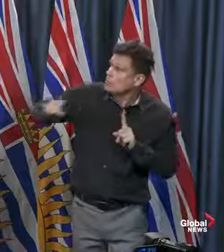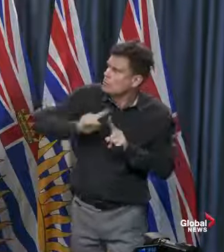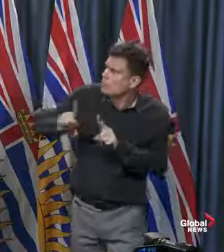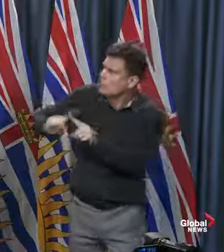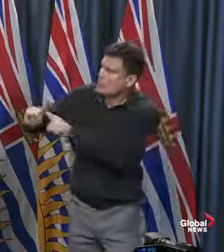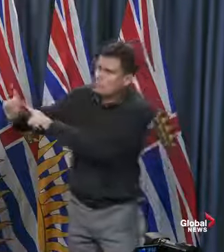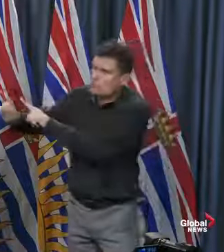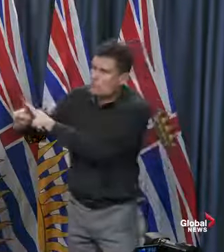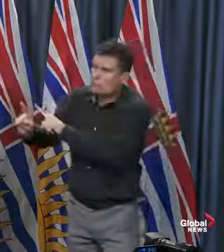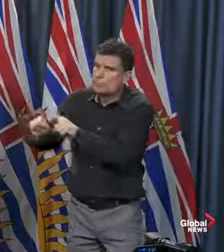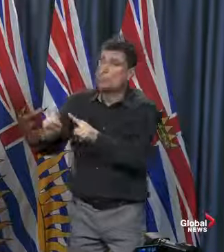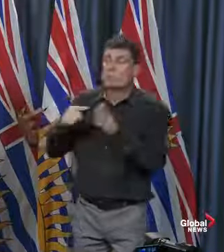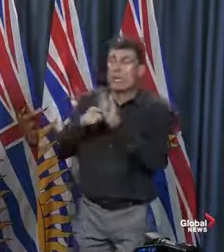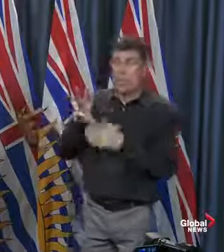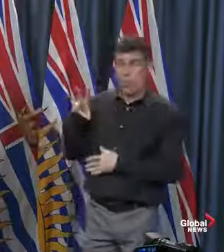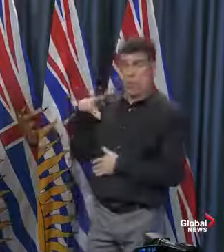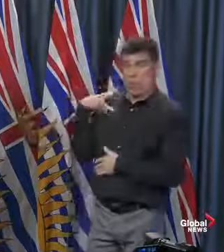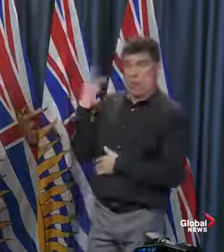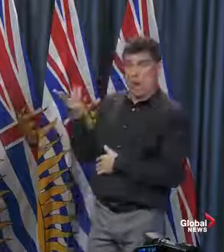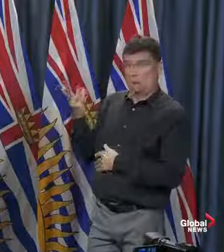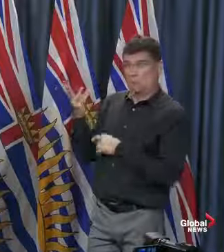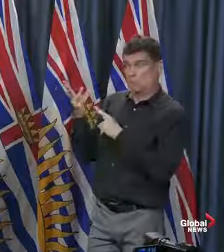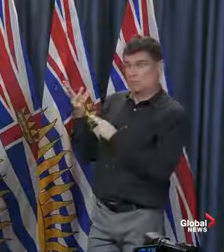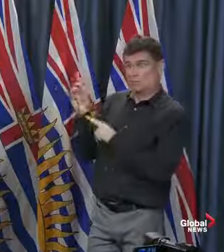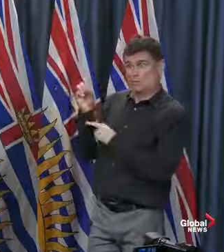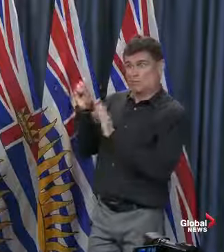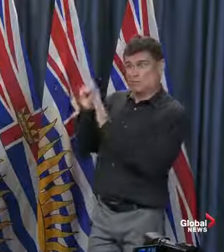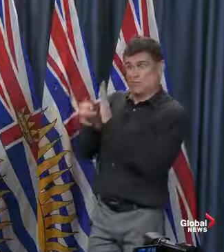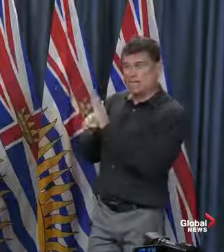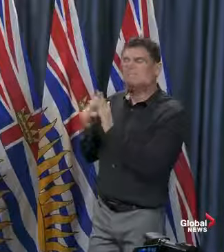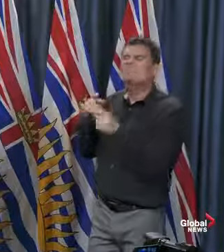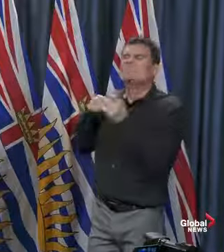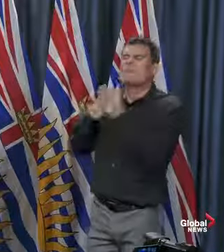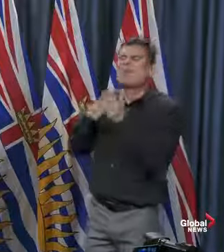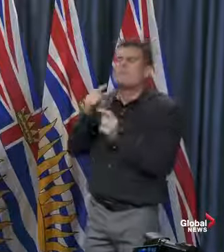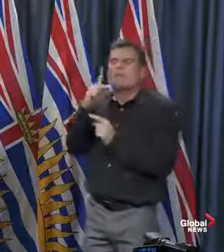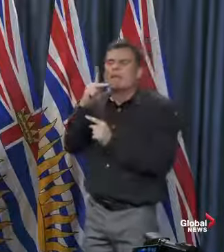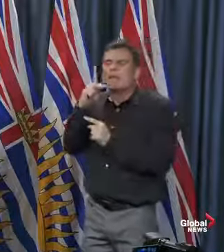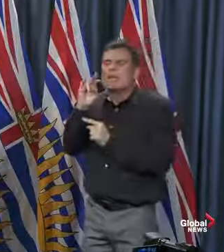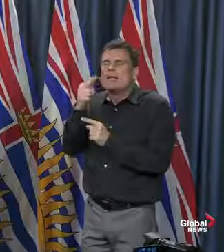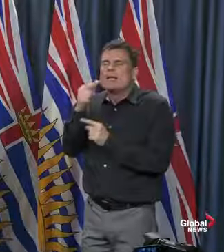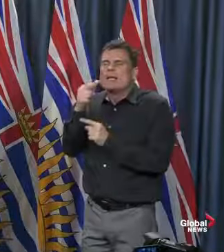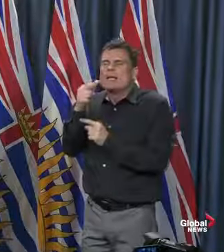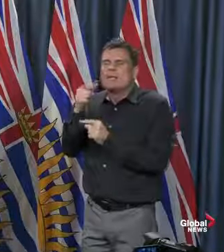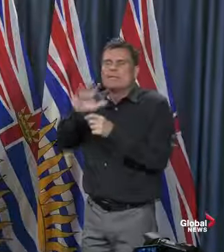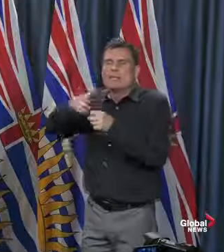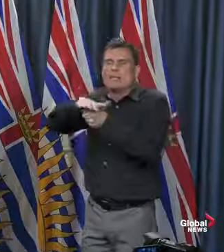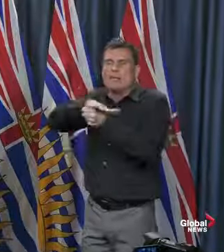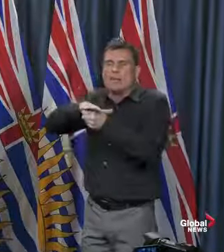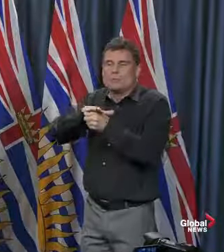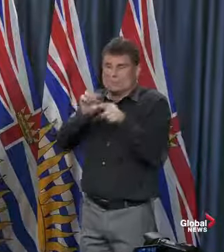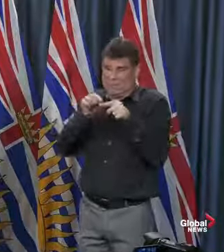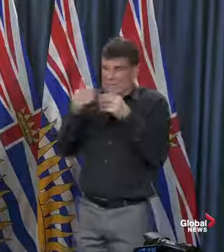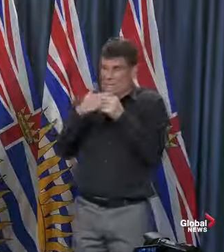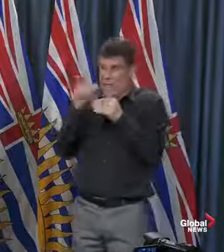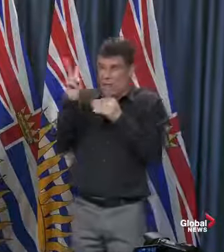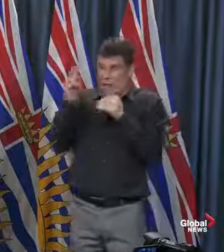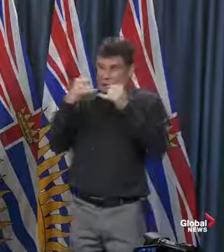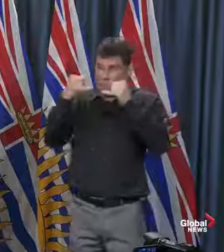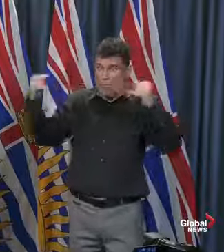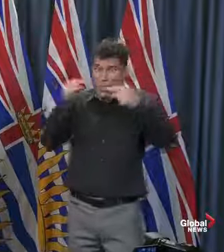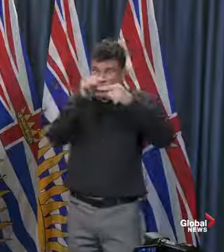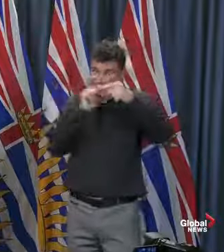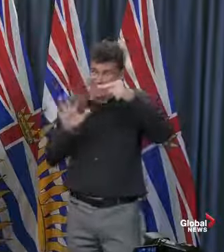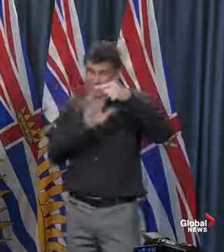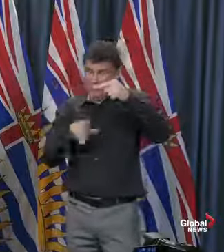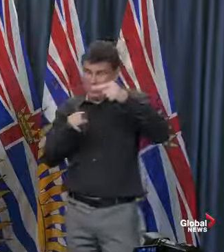in Snohomish County and other counties of Washington State. And so we think even stronger actions are necessary. But every action that was taken, we